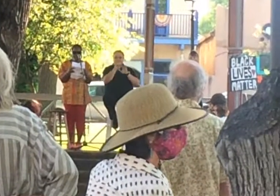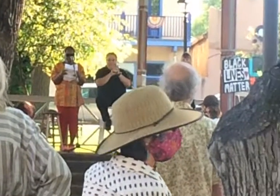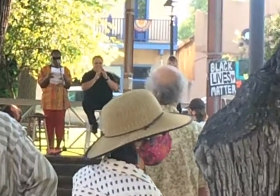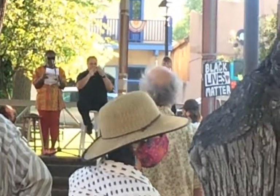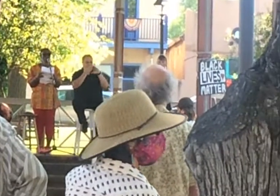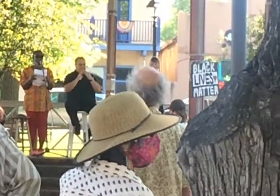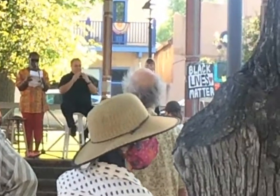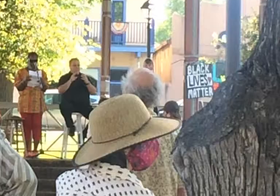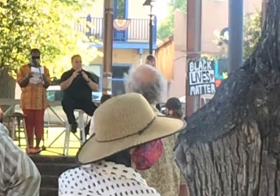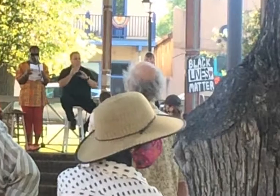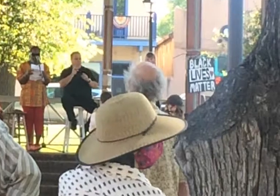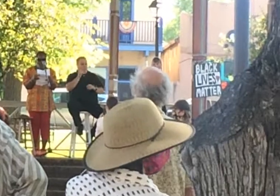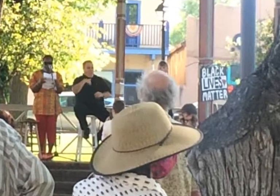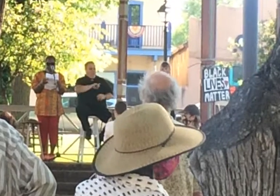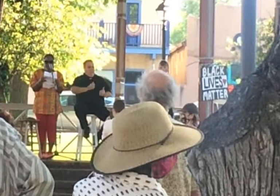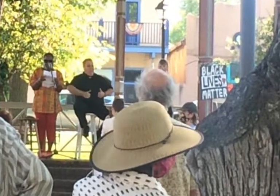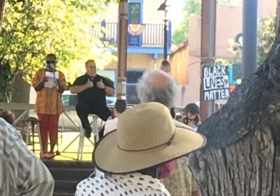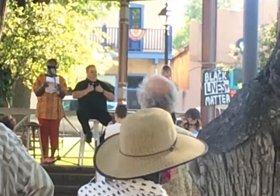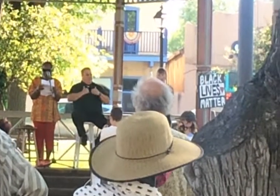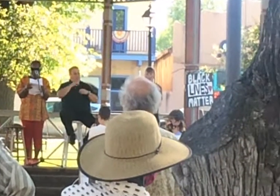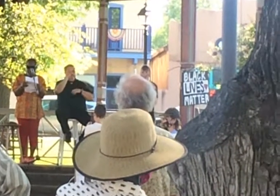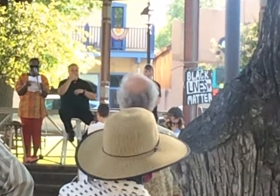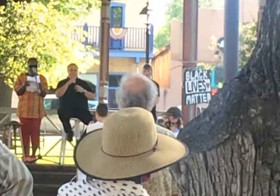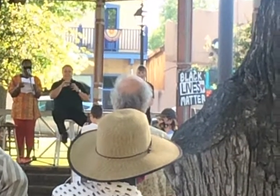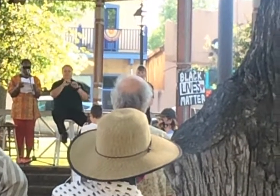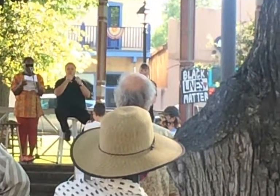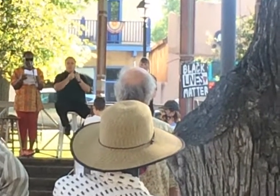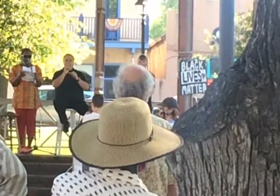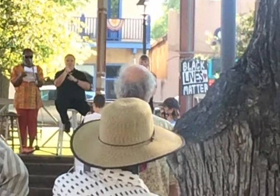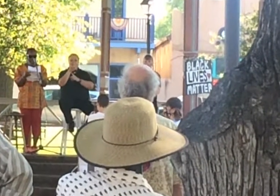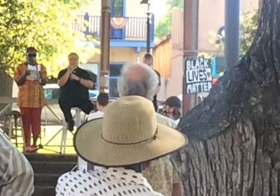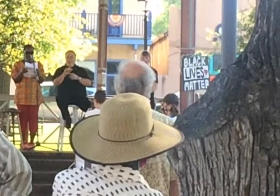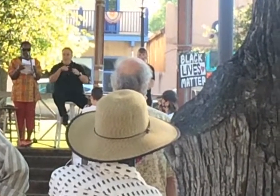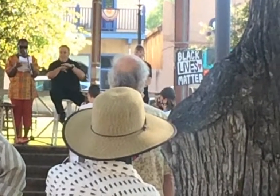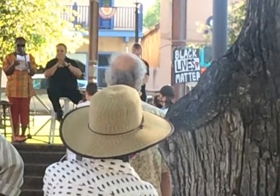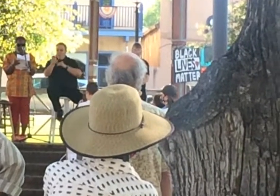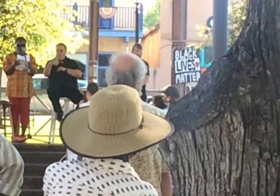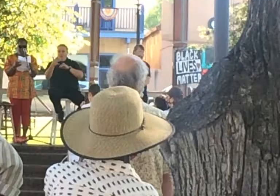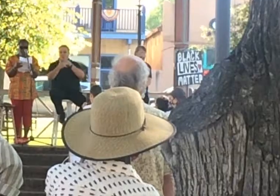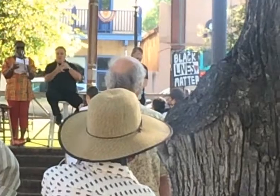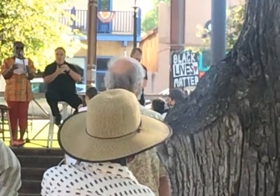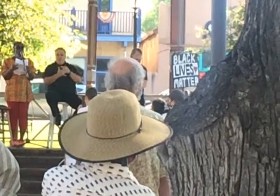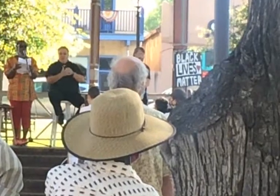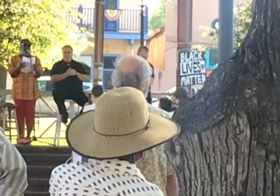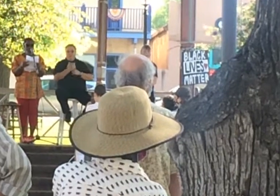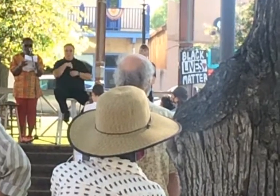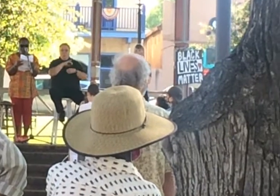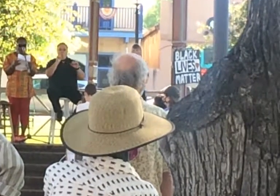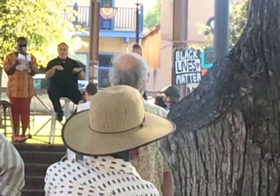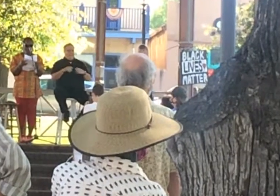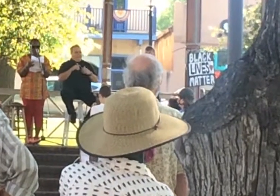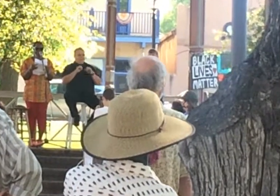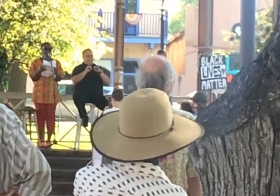and communities where we live. Because of social media outlets and access to other technology, we can